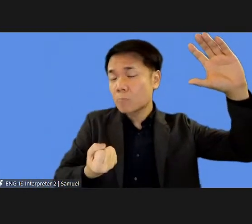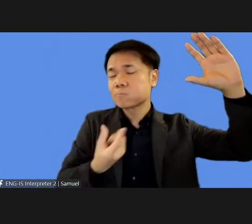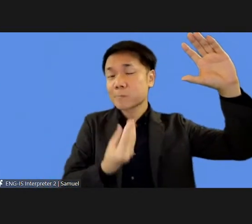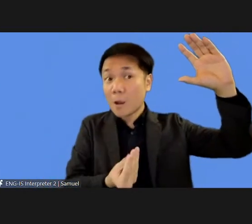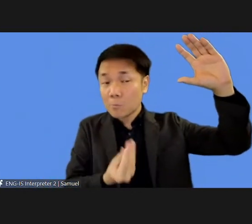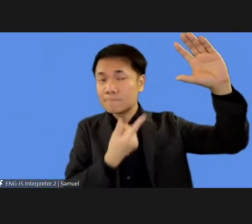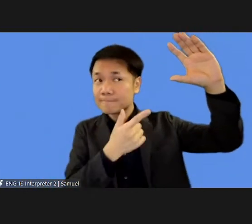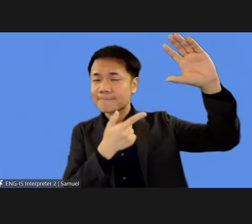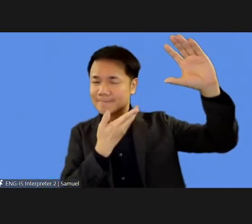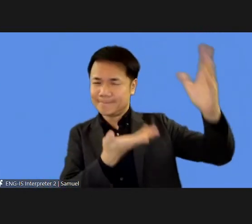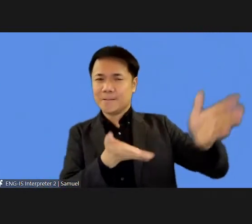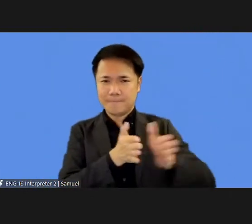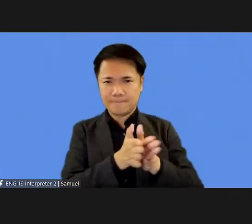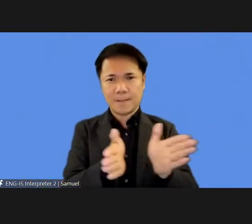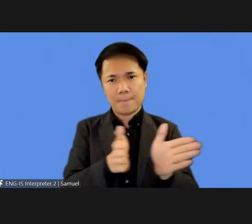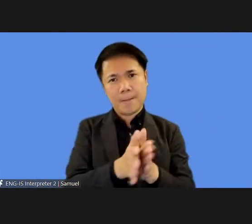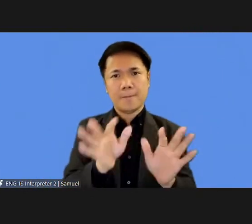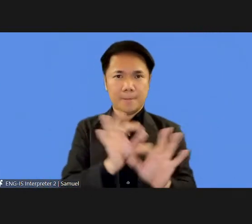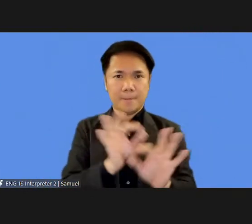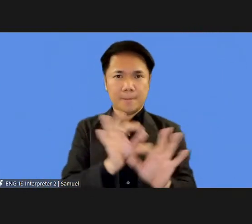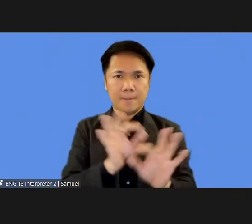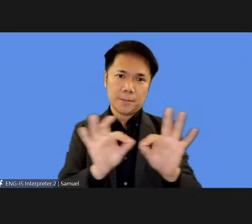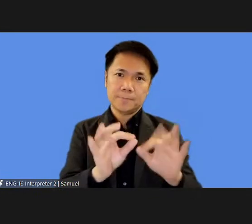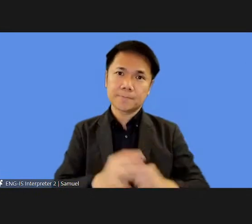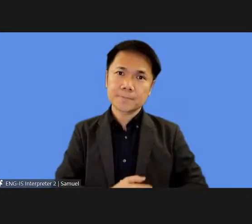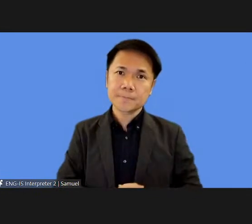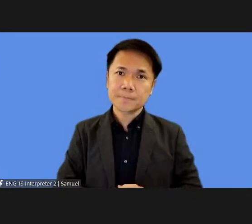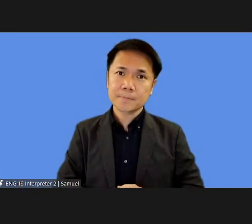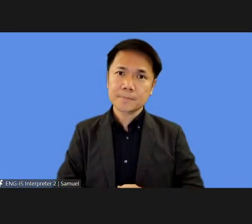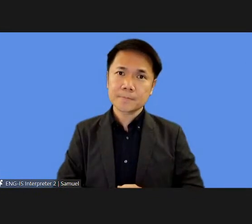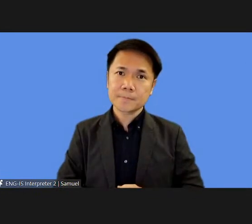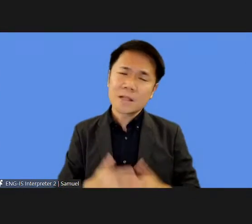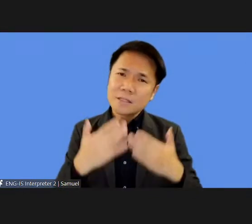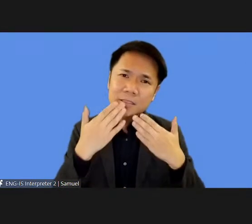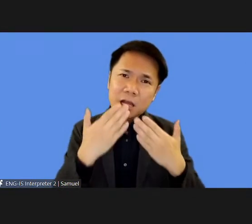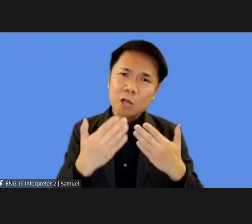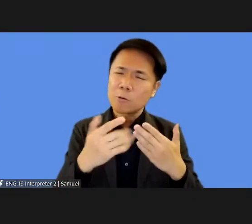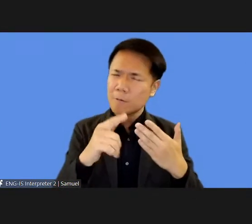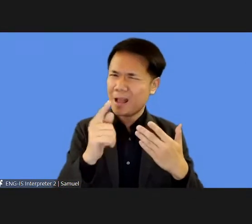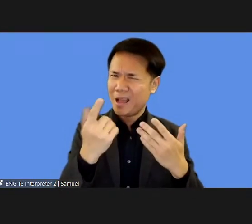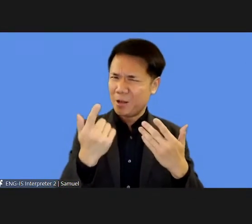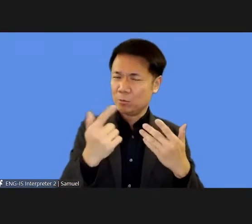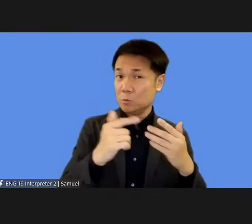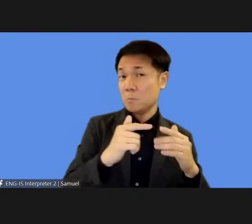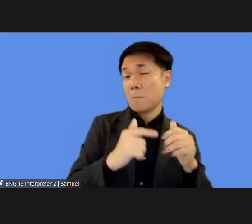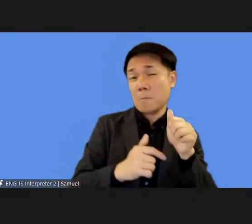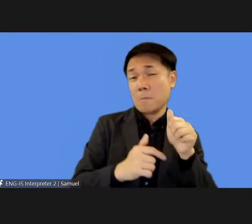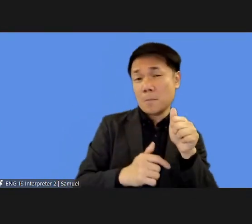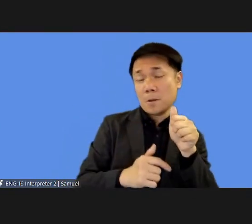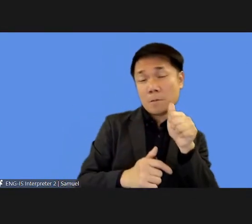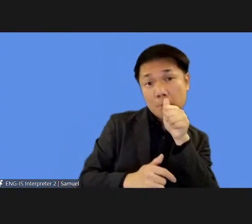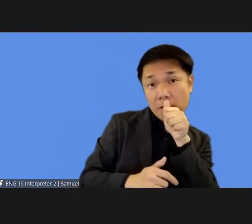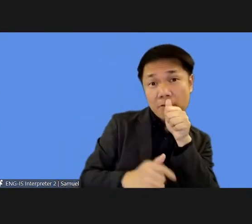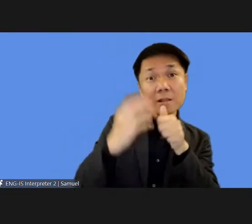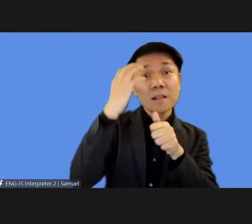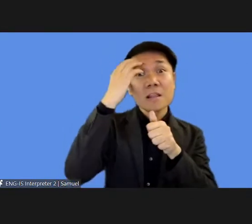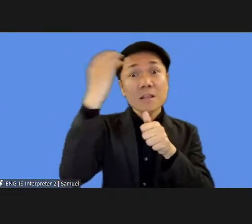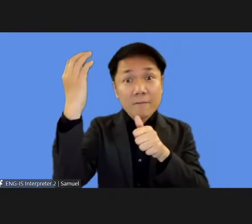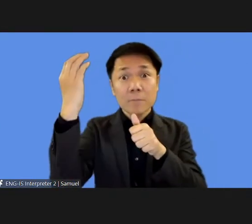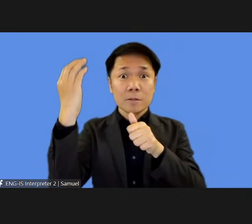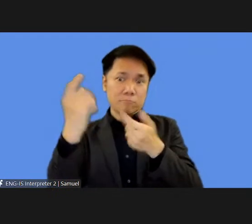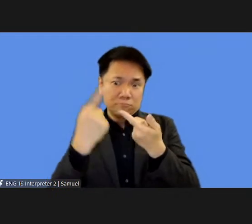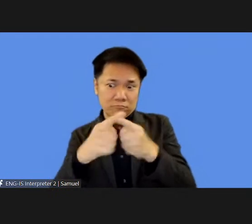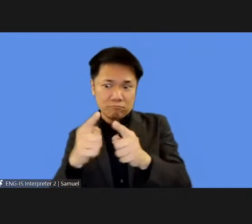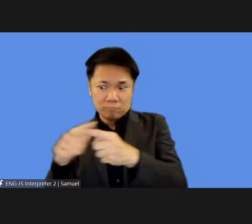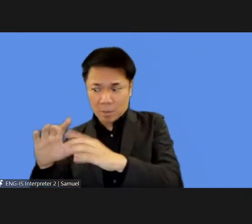partnership, I think is fundamental. And we need to look at multifaceted partnership as well, knowing that not only one